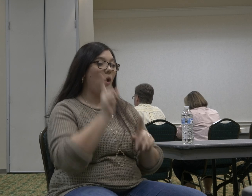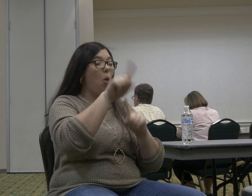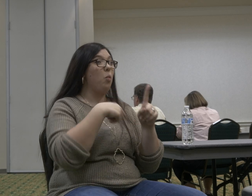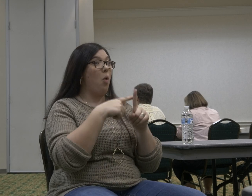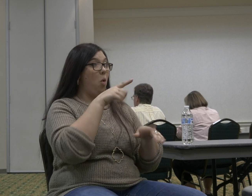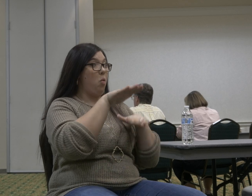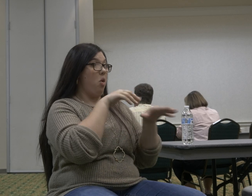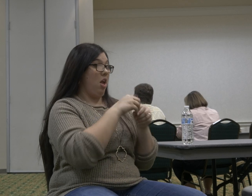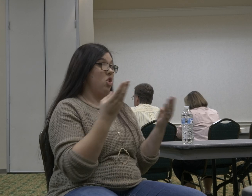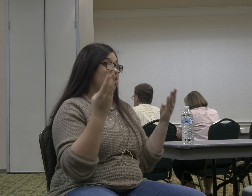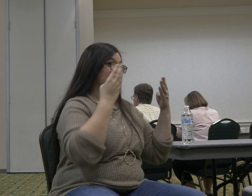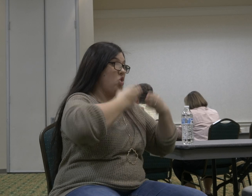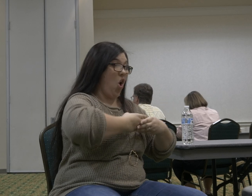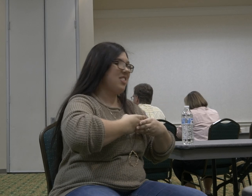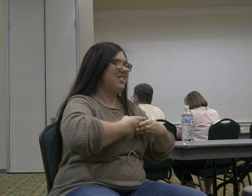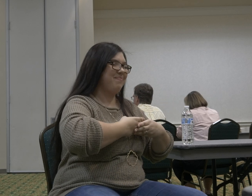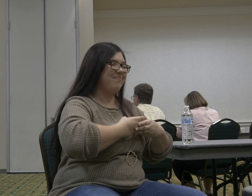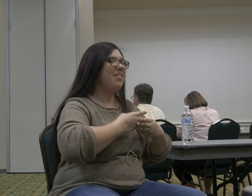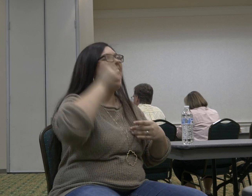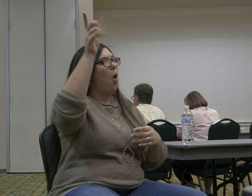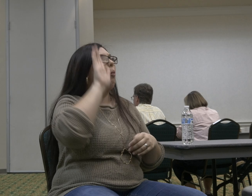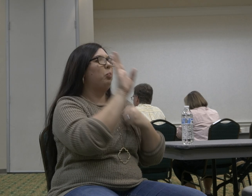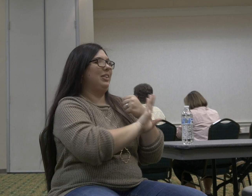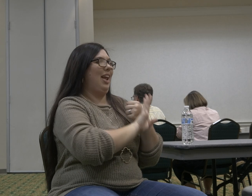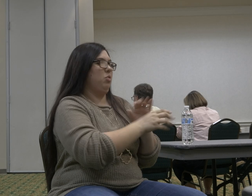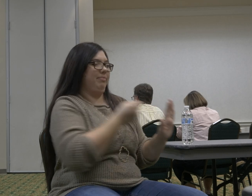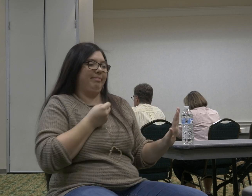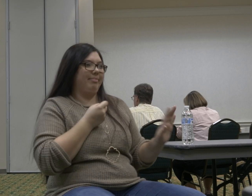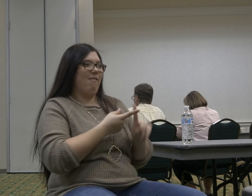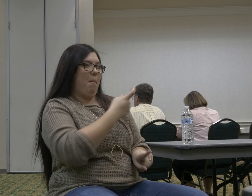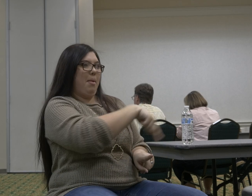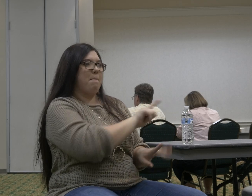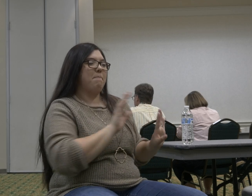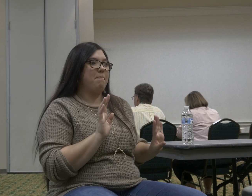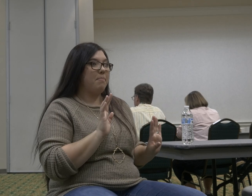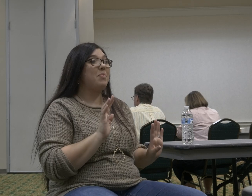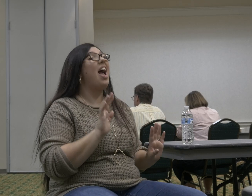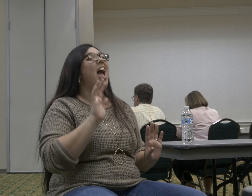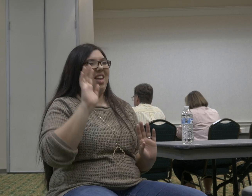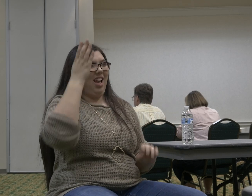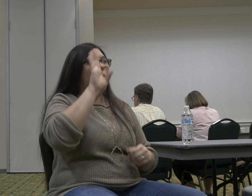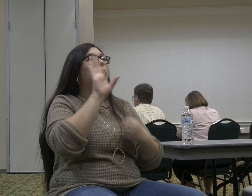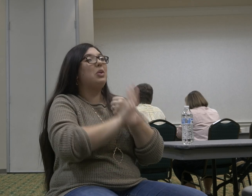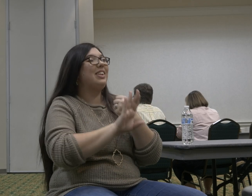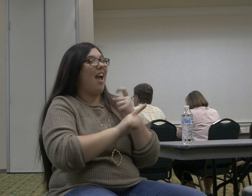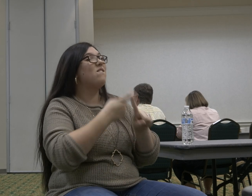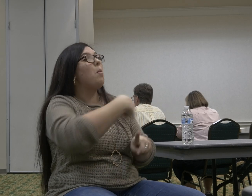darkness, this will protect you from them. It will protect you from those who delight in doing evil and who rejoice in the perversity